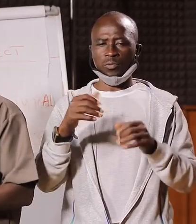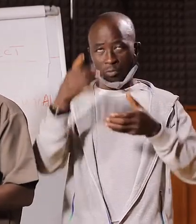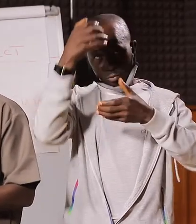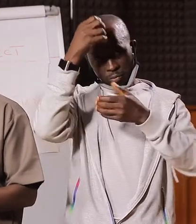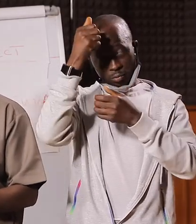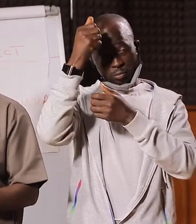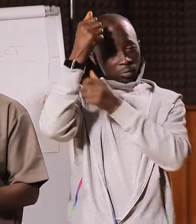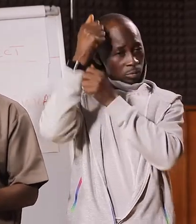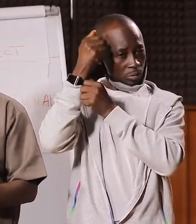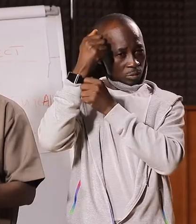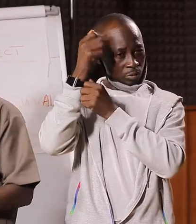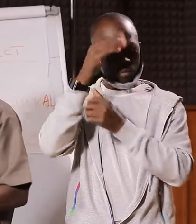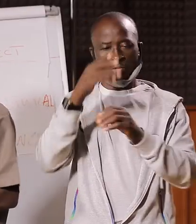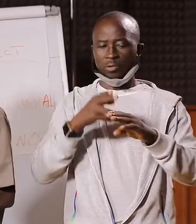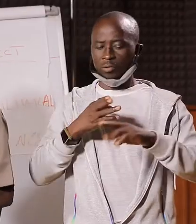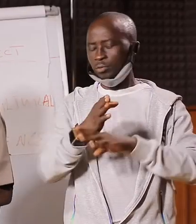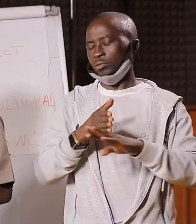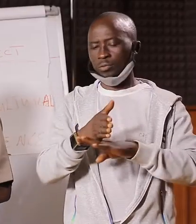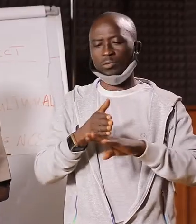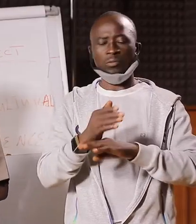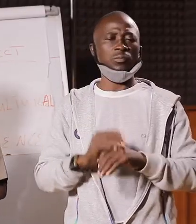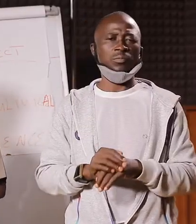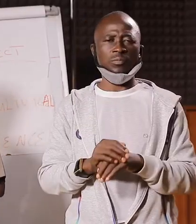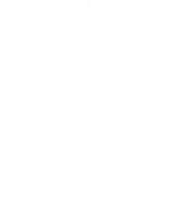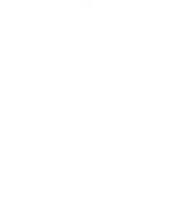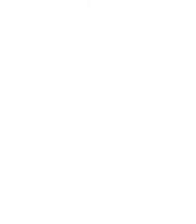umbrellas and knives.